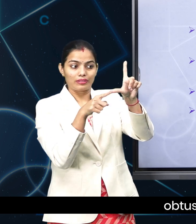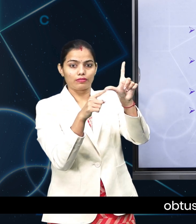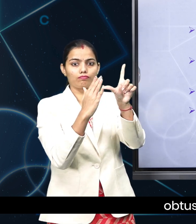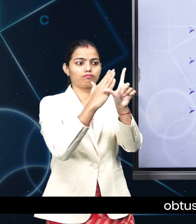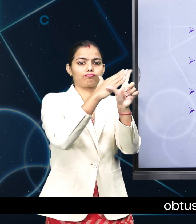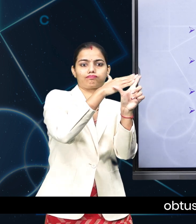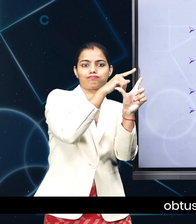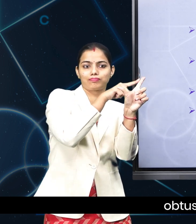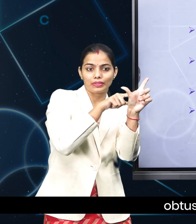reflex angles.